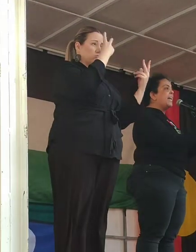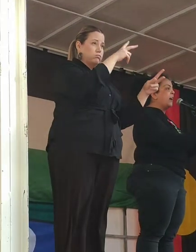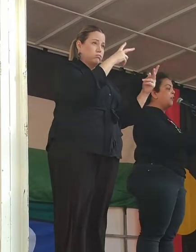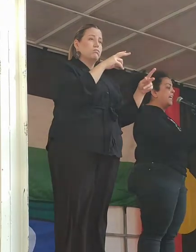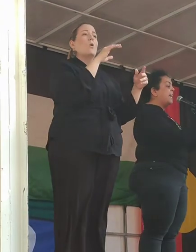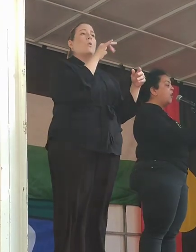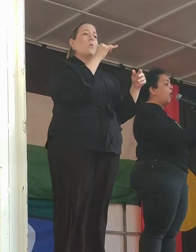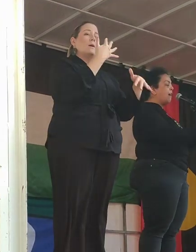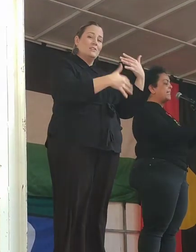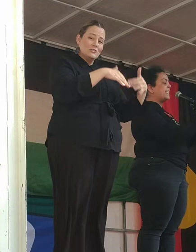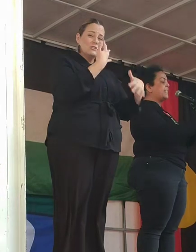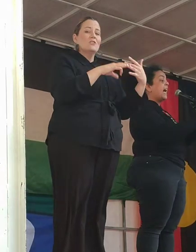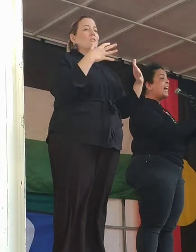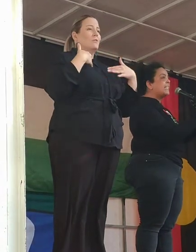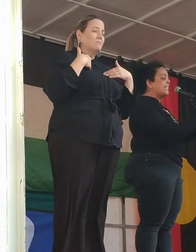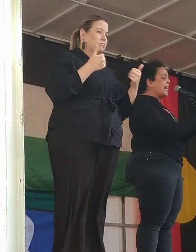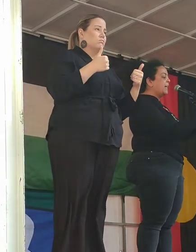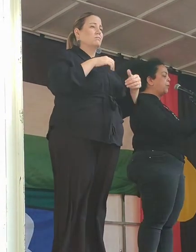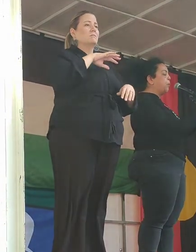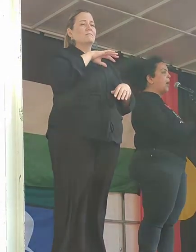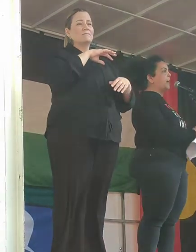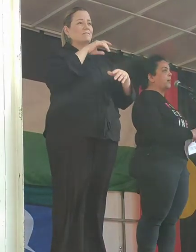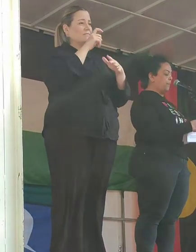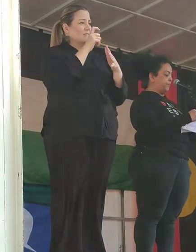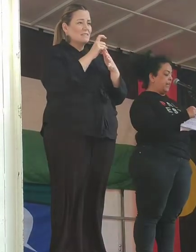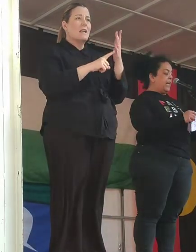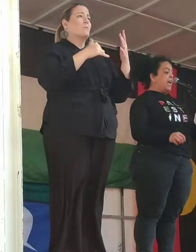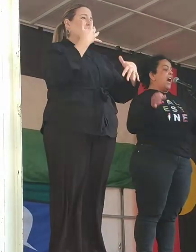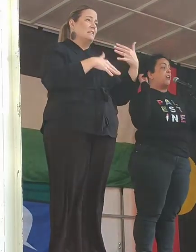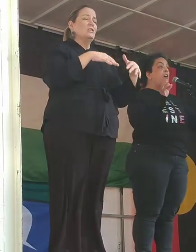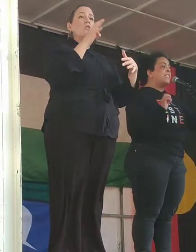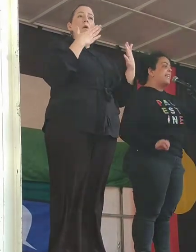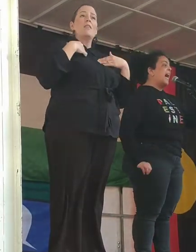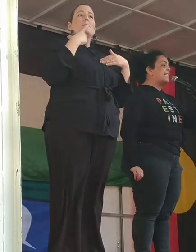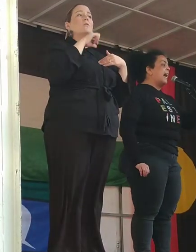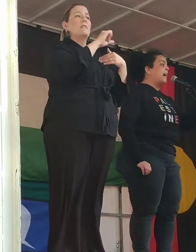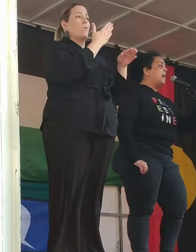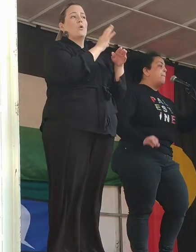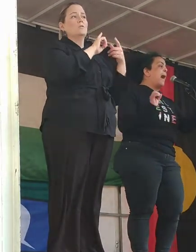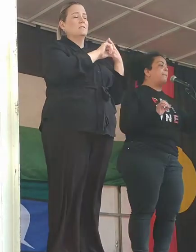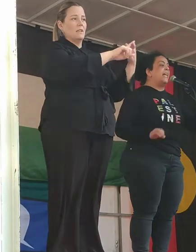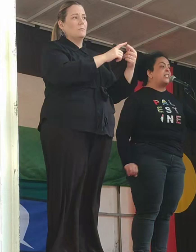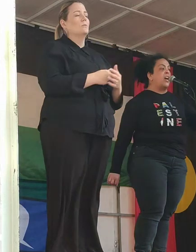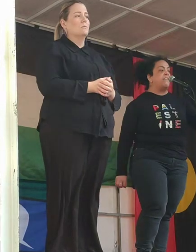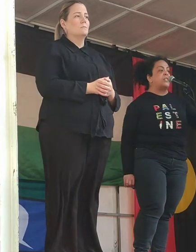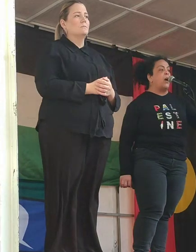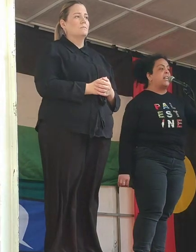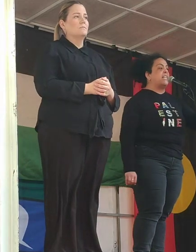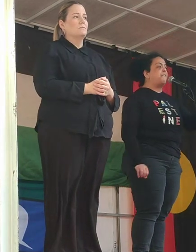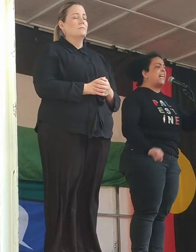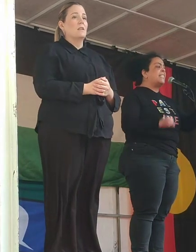unsafe, unhealthy, or unsustainable work. Across Gaza,